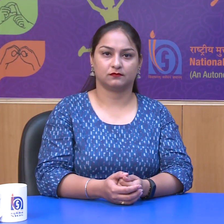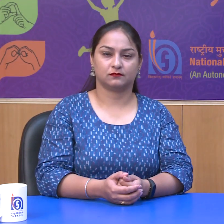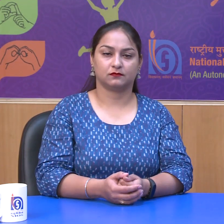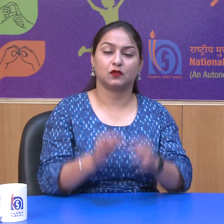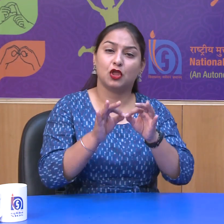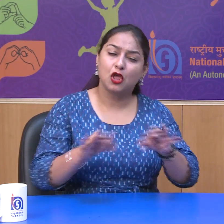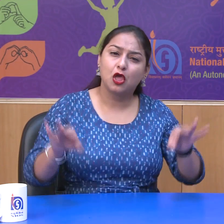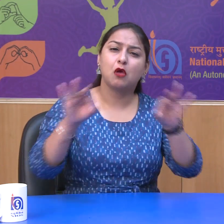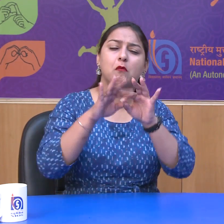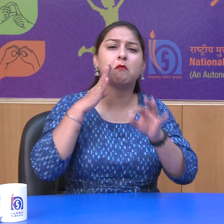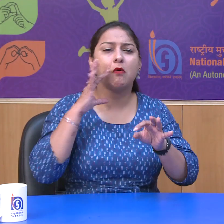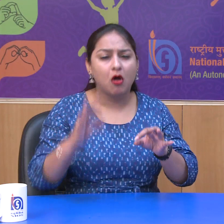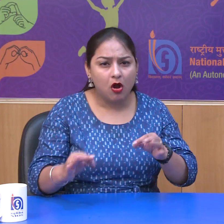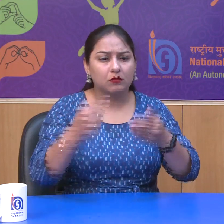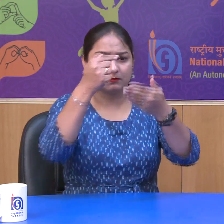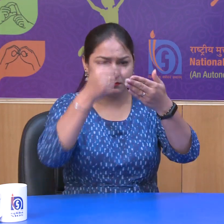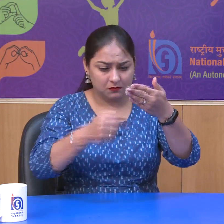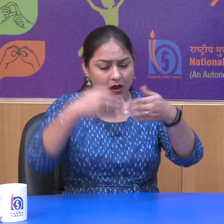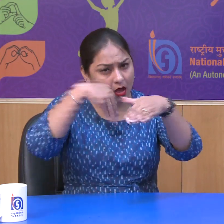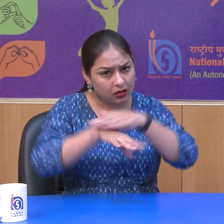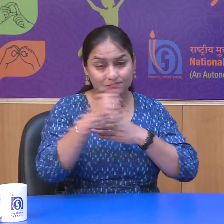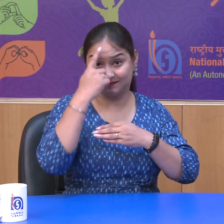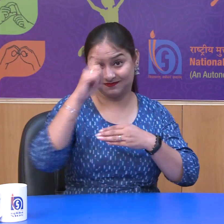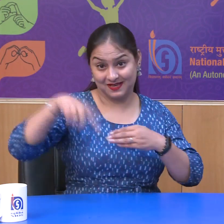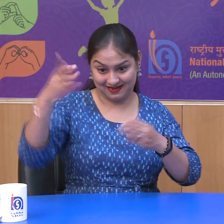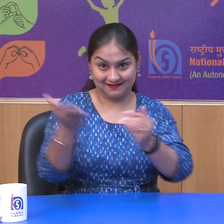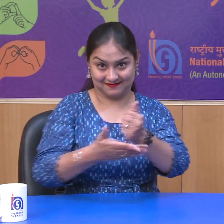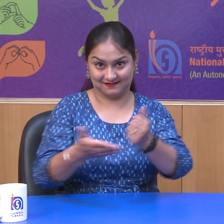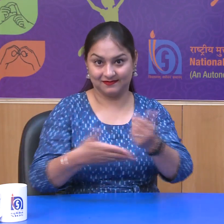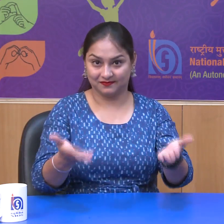Important characteristics of Indian agriculture: